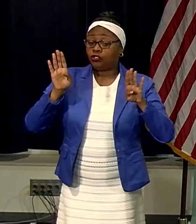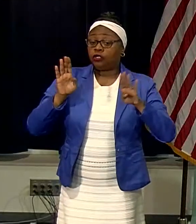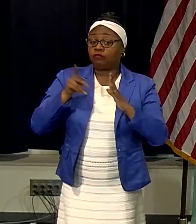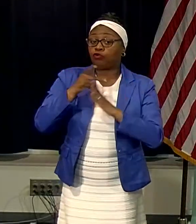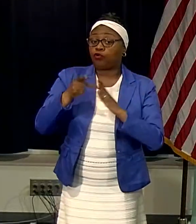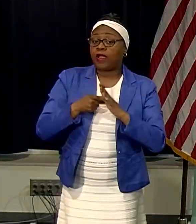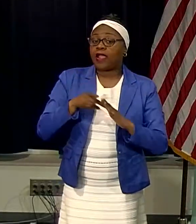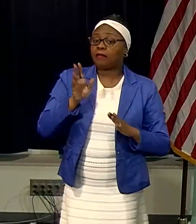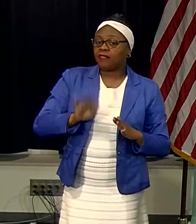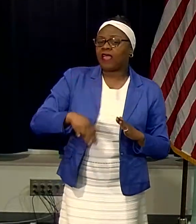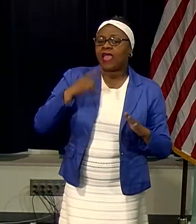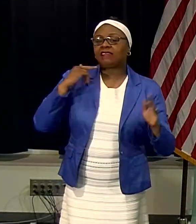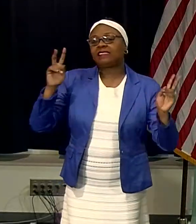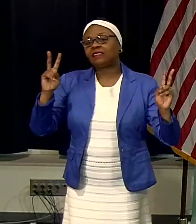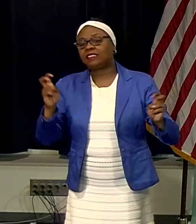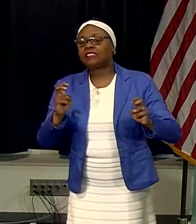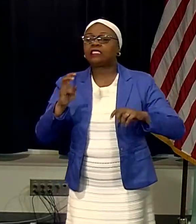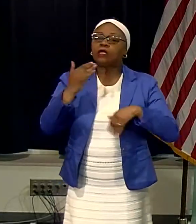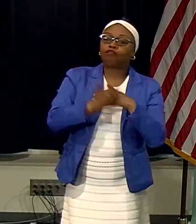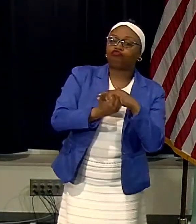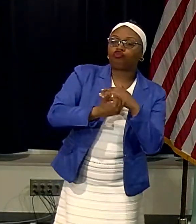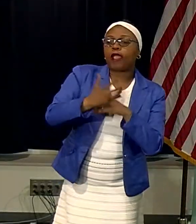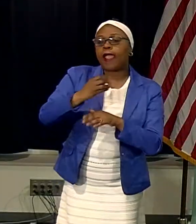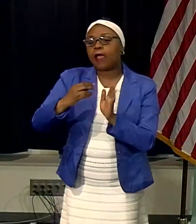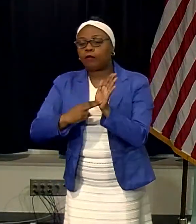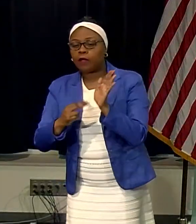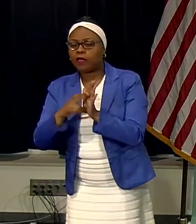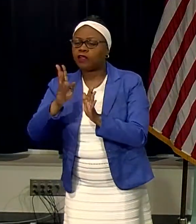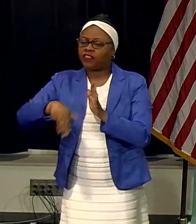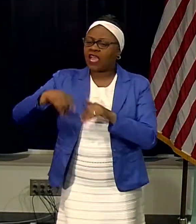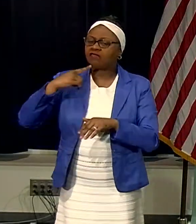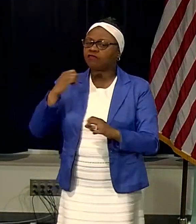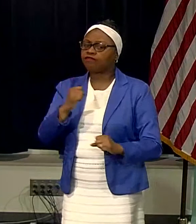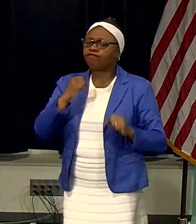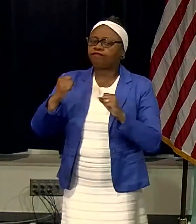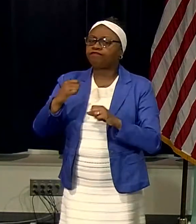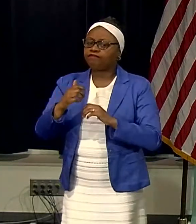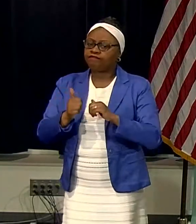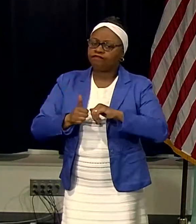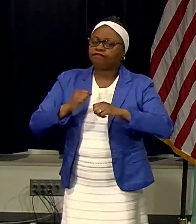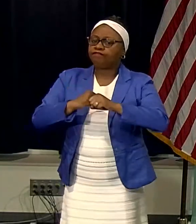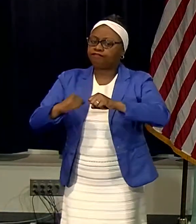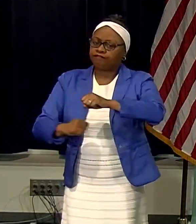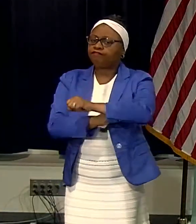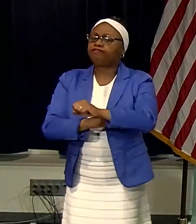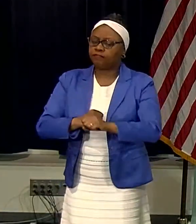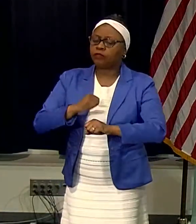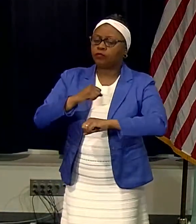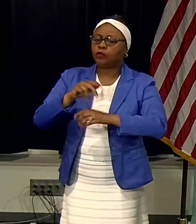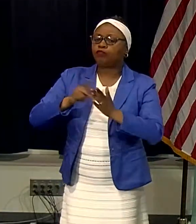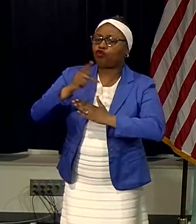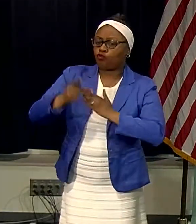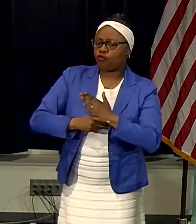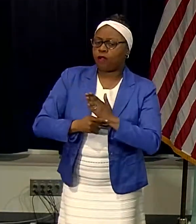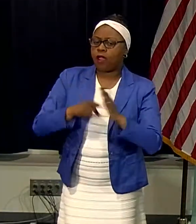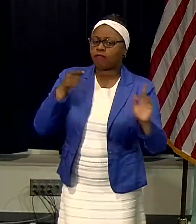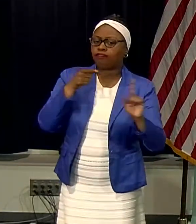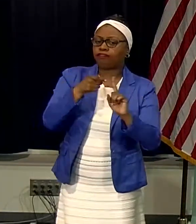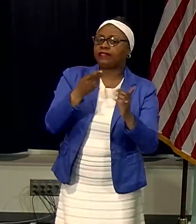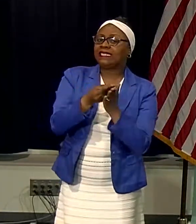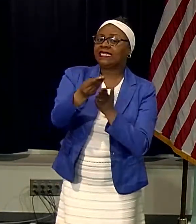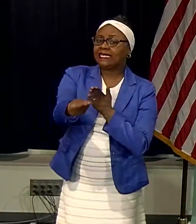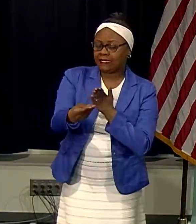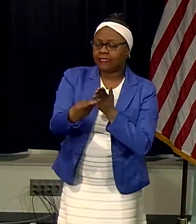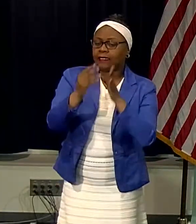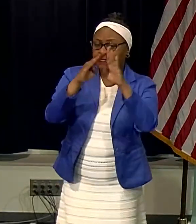the DLBA's programs. Those are our flagship programs to purchase home structures, which is what we're here to talk about today.